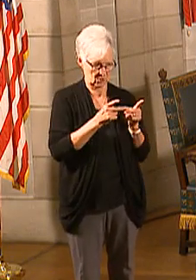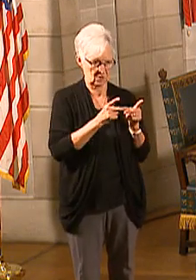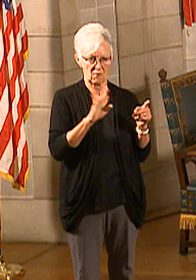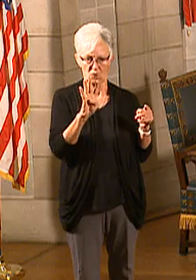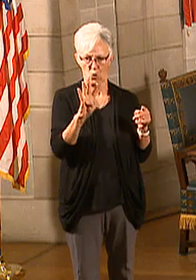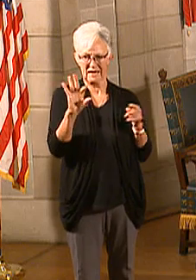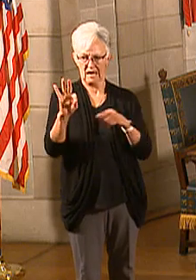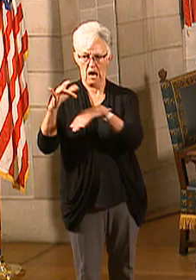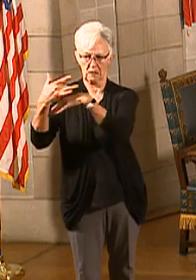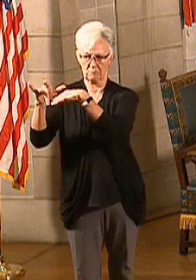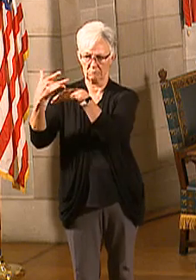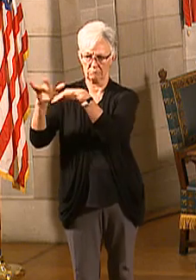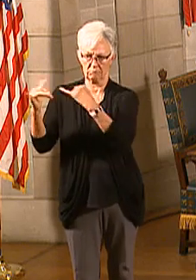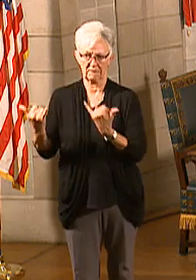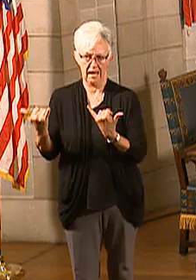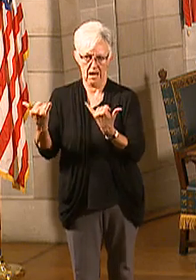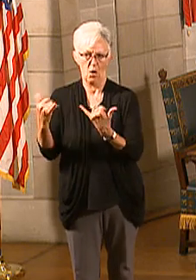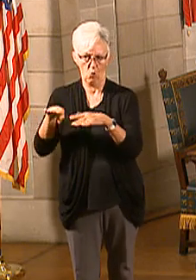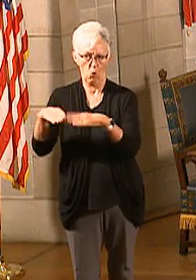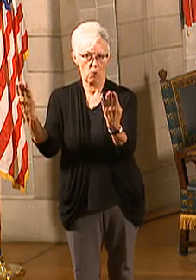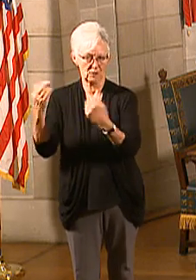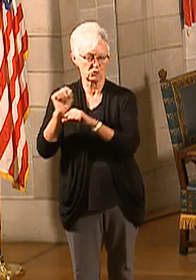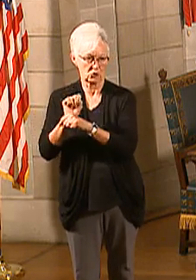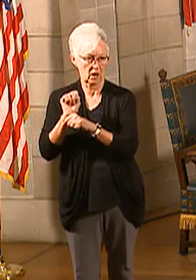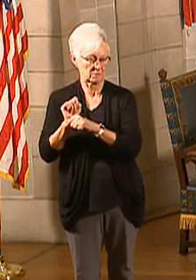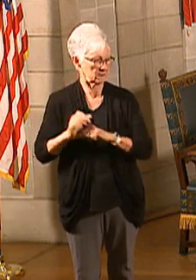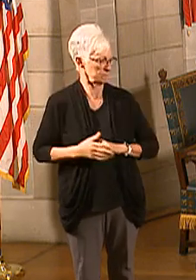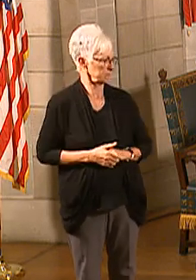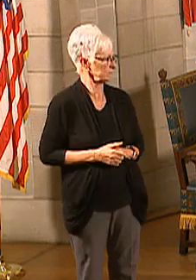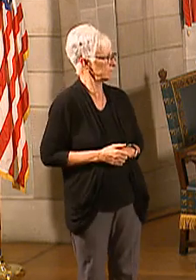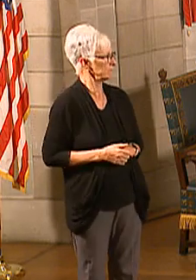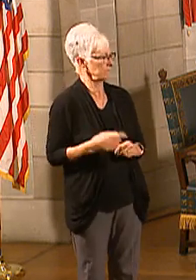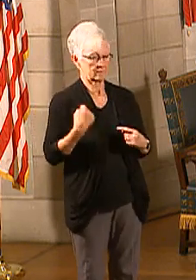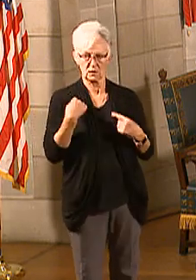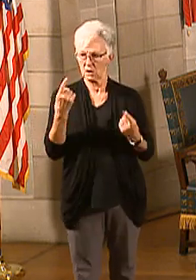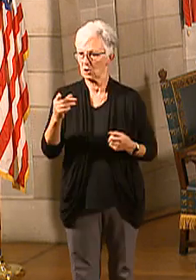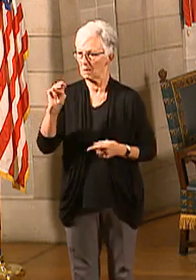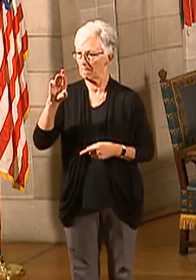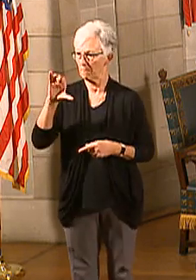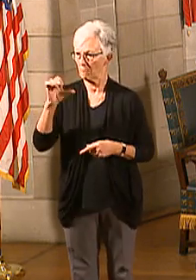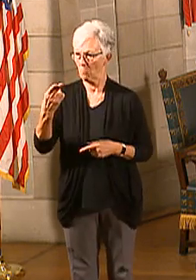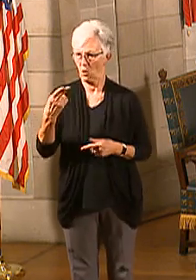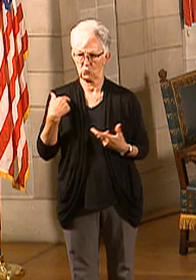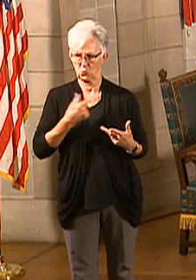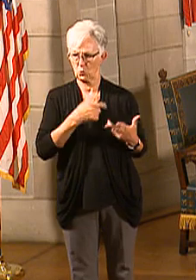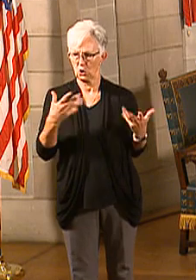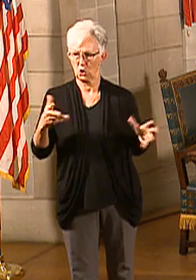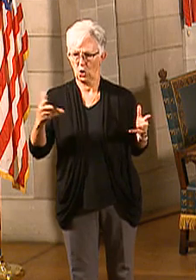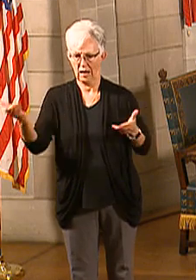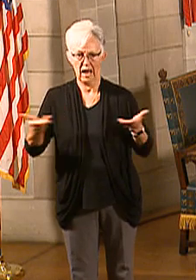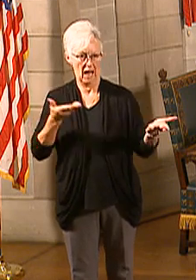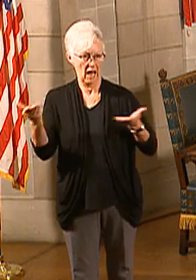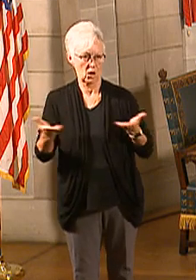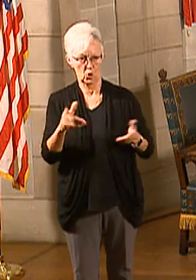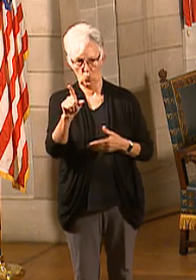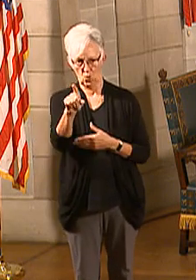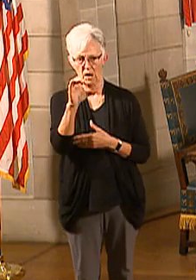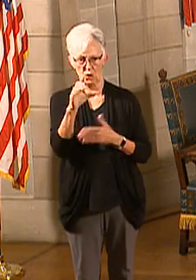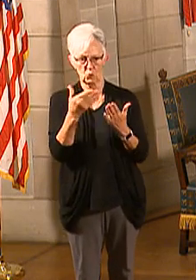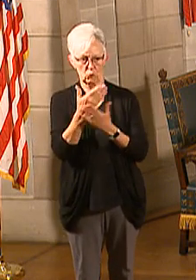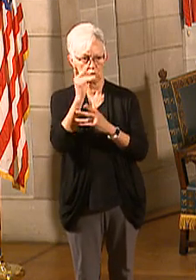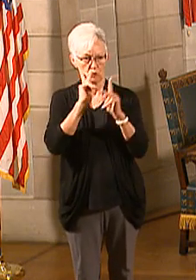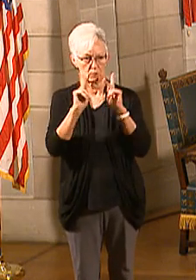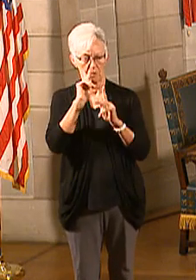49 are open. All right. And, oh, here's a good stat. Since March, we've hired 100 new hires in the Eastern Service area.